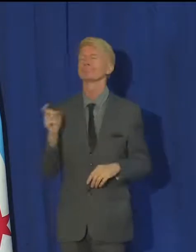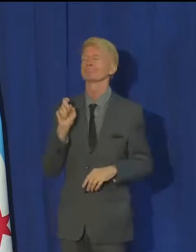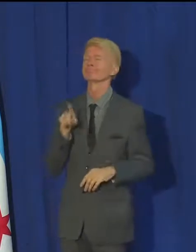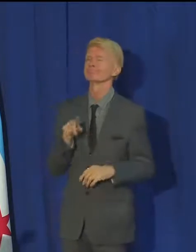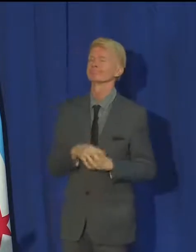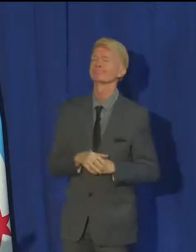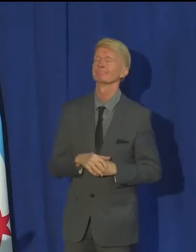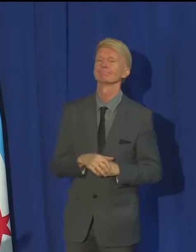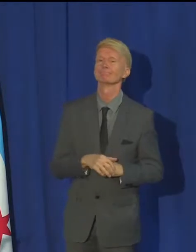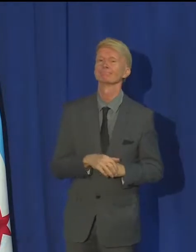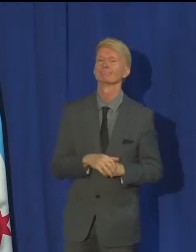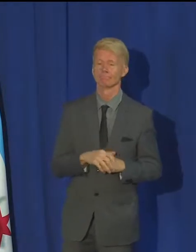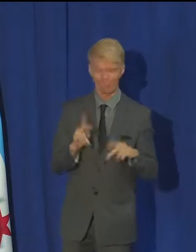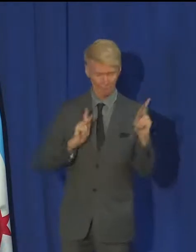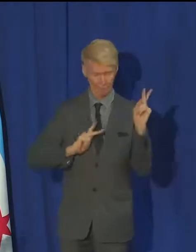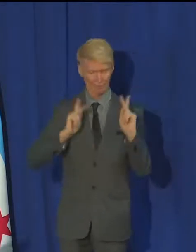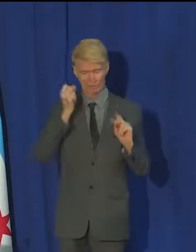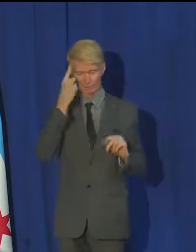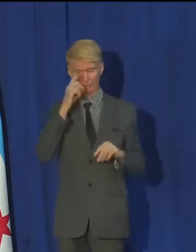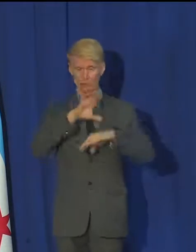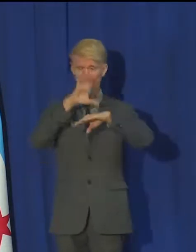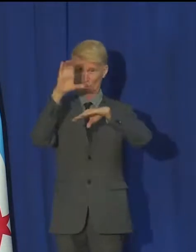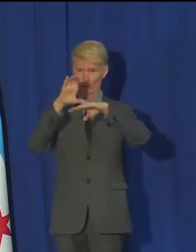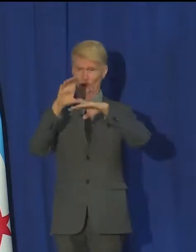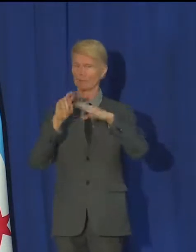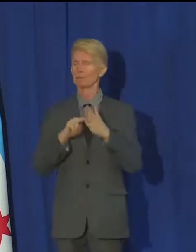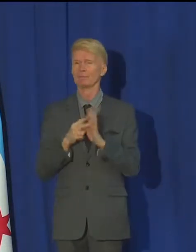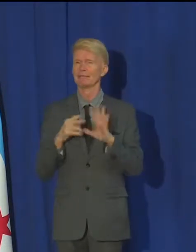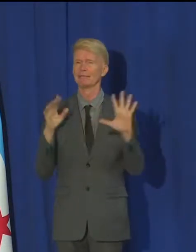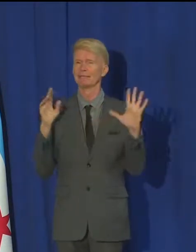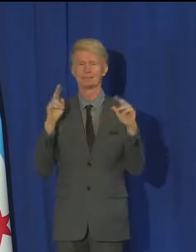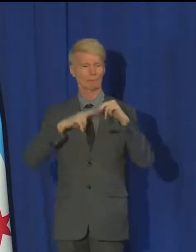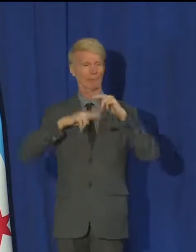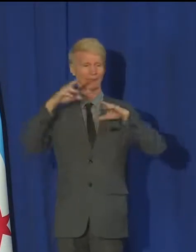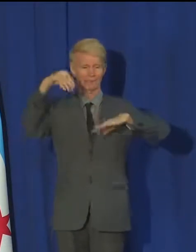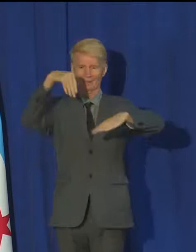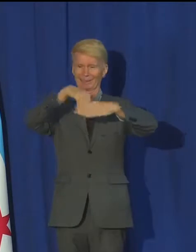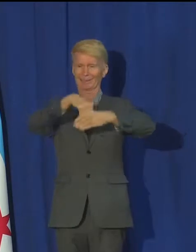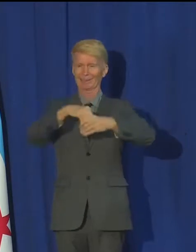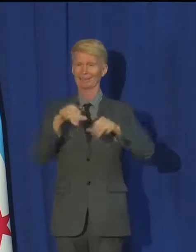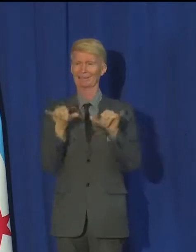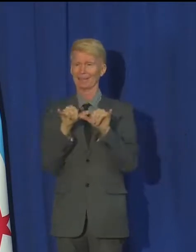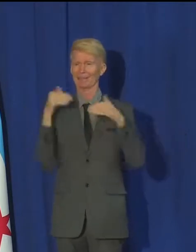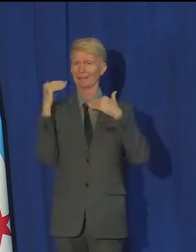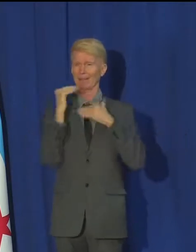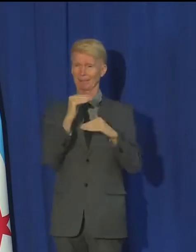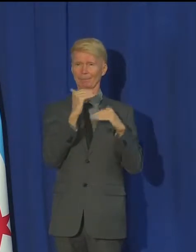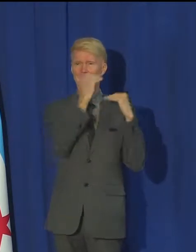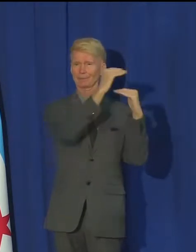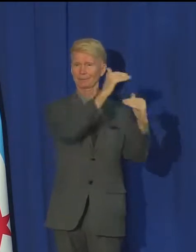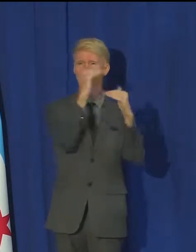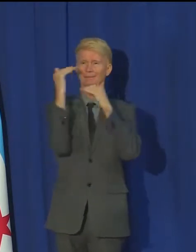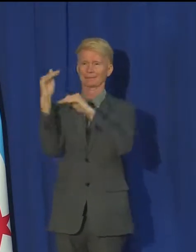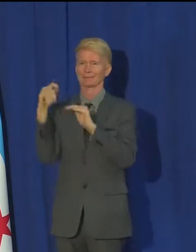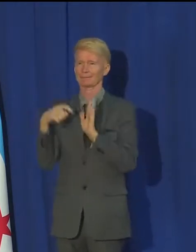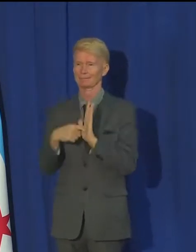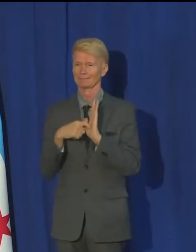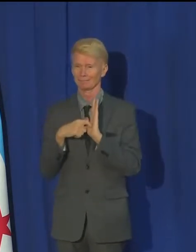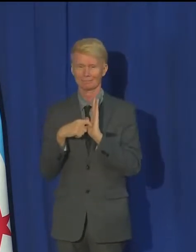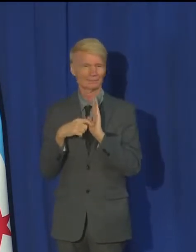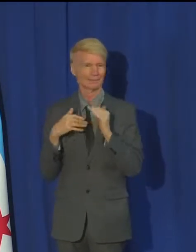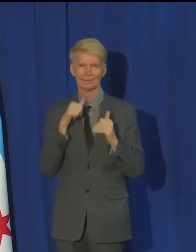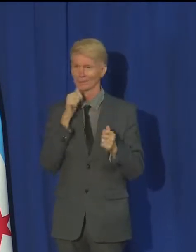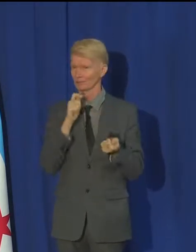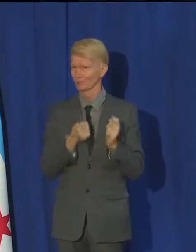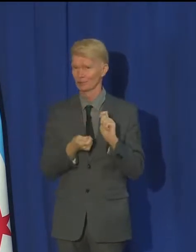other gathering space, are subject to the same gathering size limitations, and those remain in